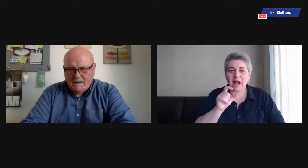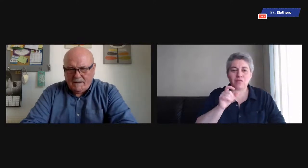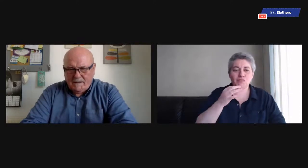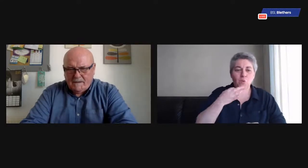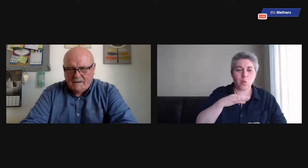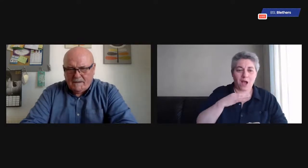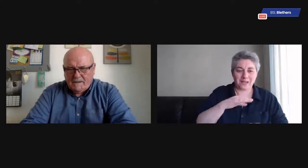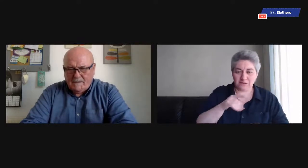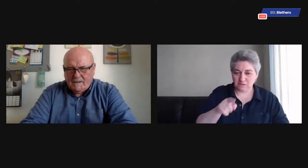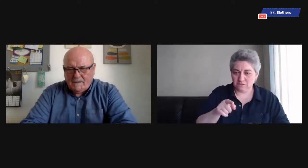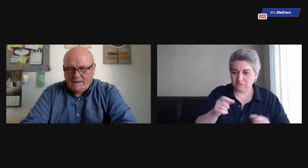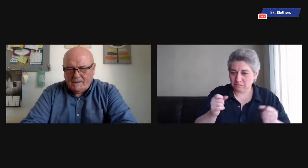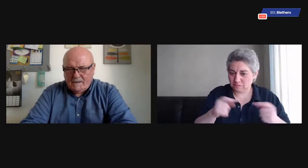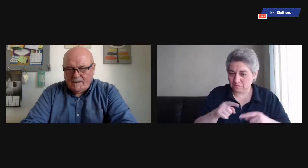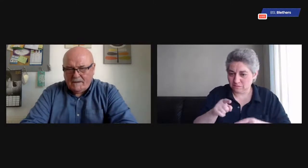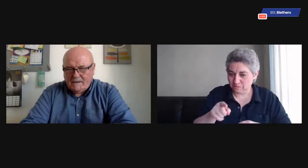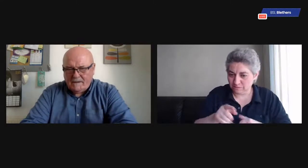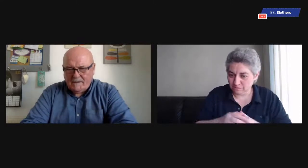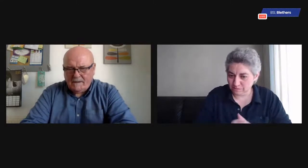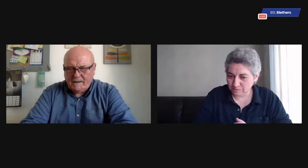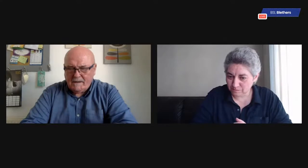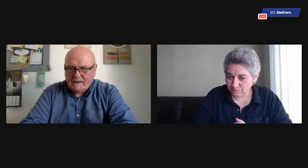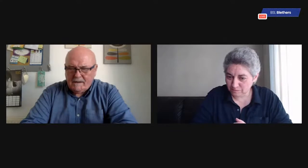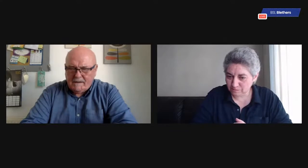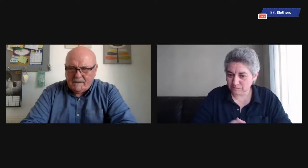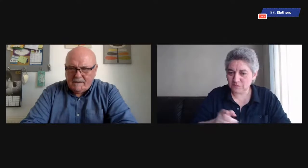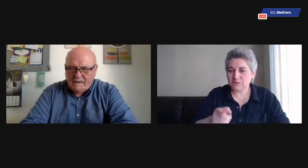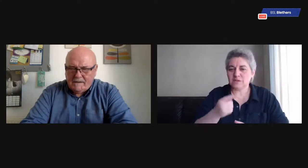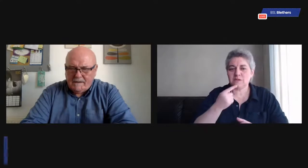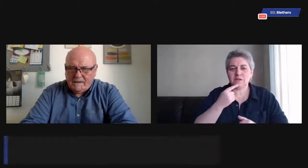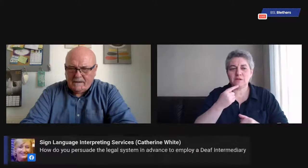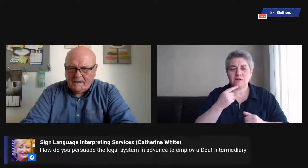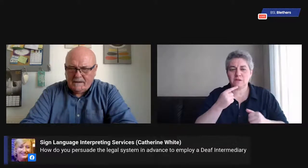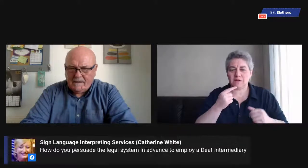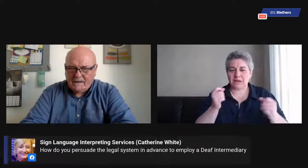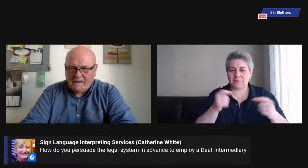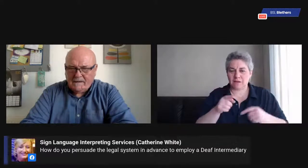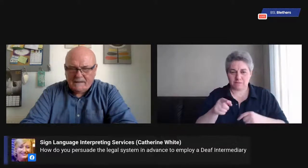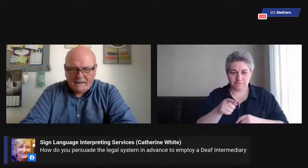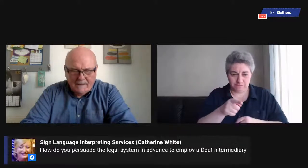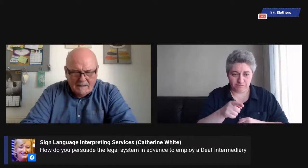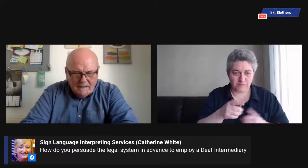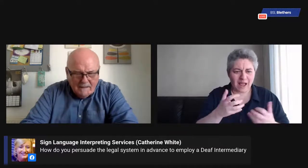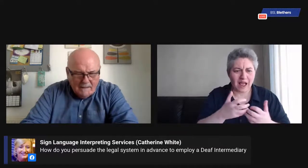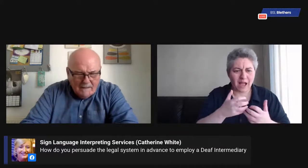Craig, and this question is from Catherine White.